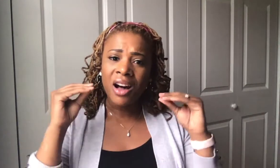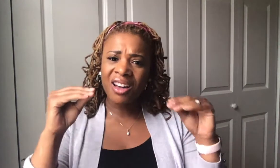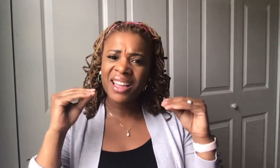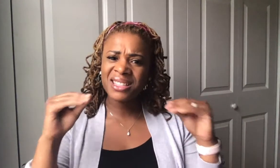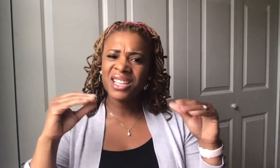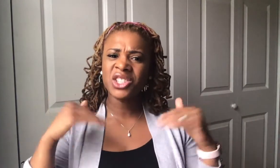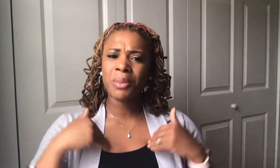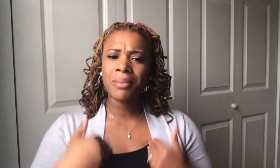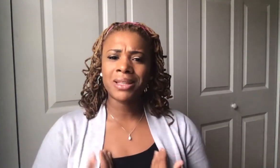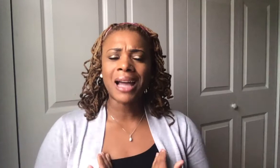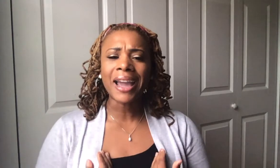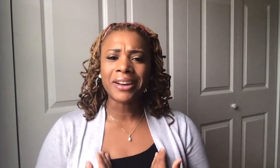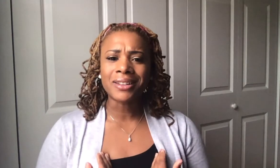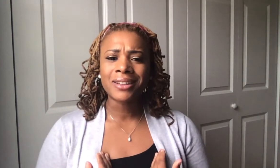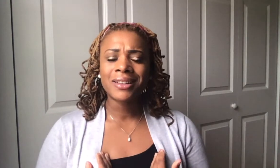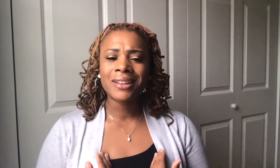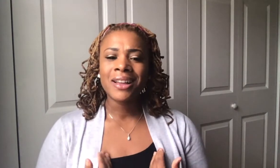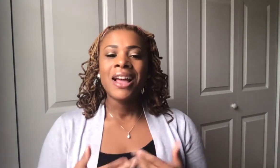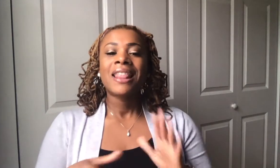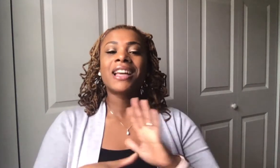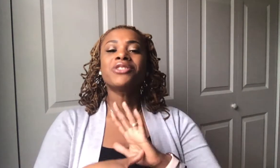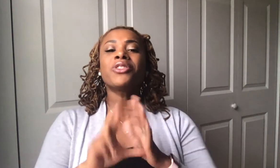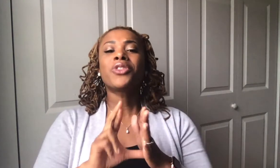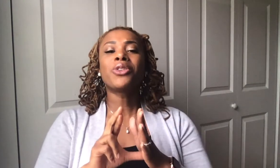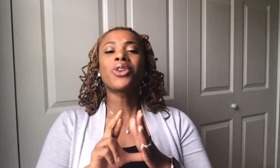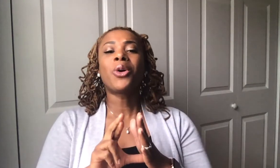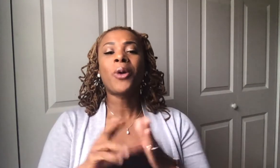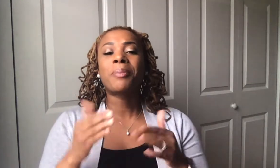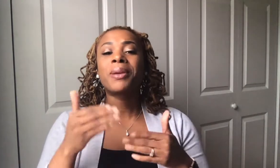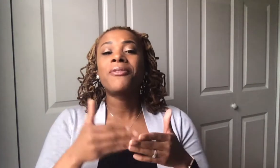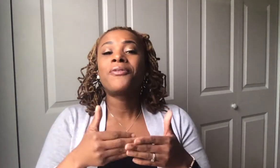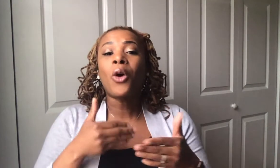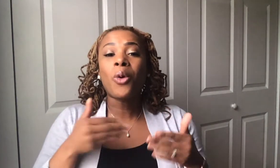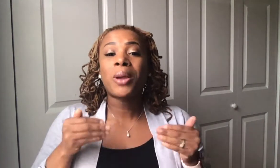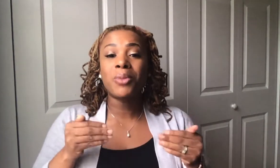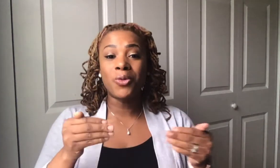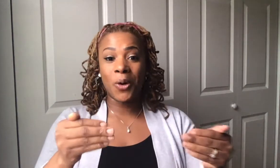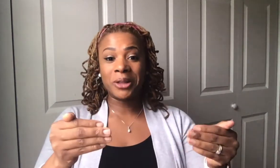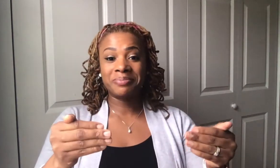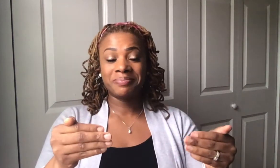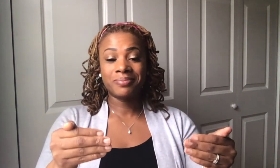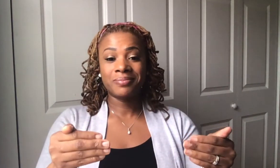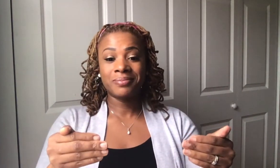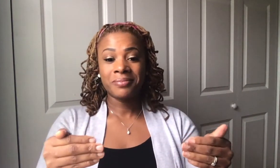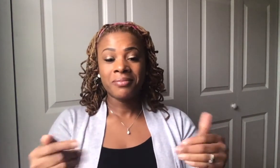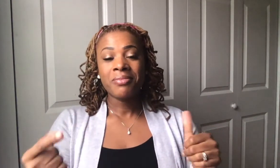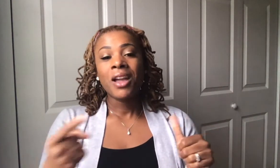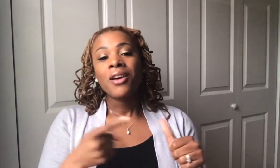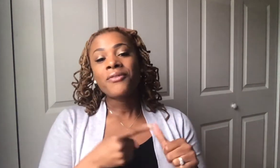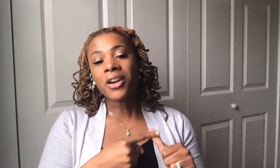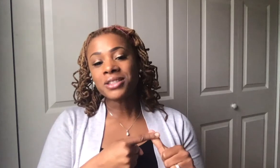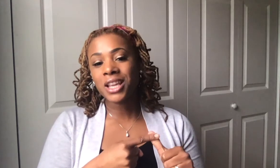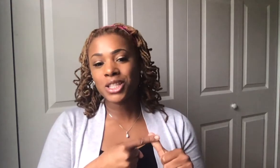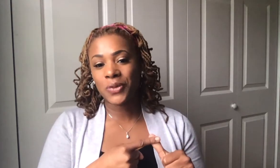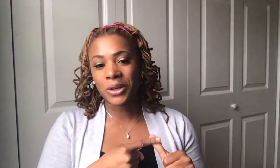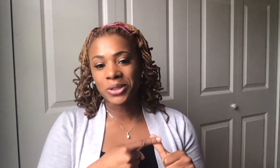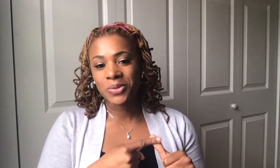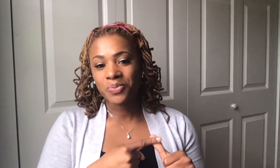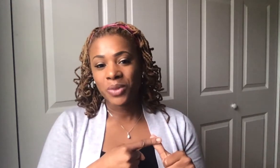that teaching made me tired. Let's review real quick before we move on. First things first,